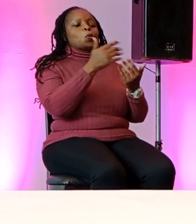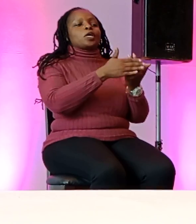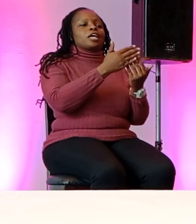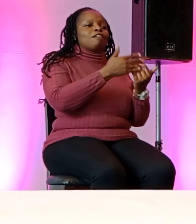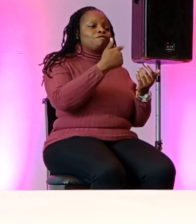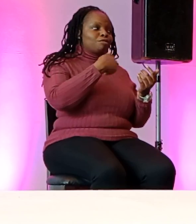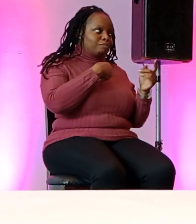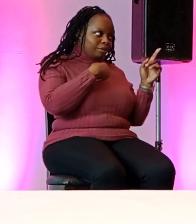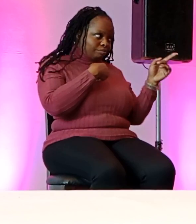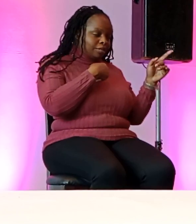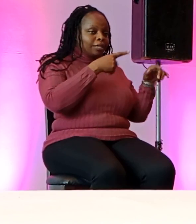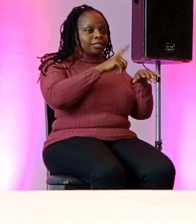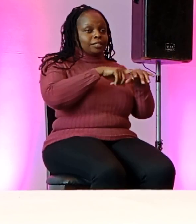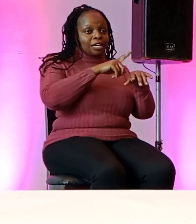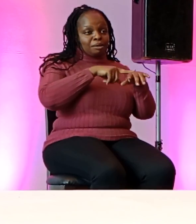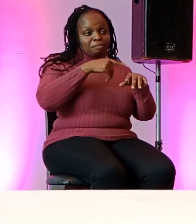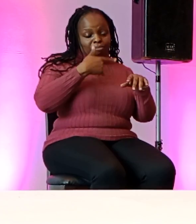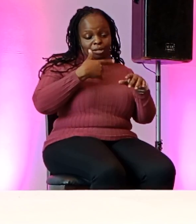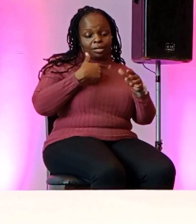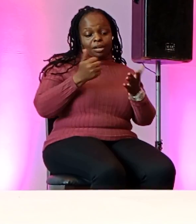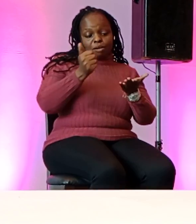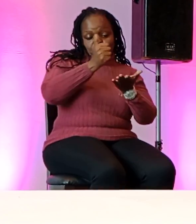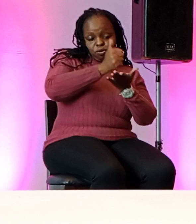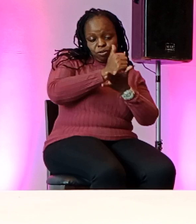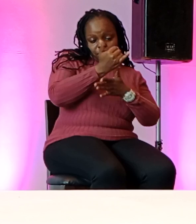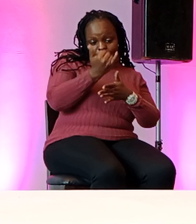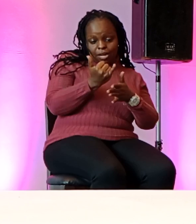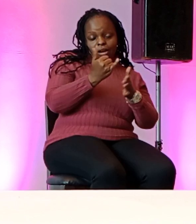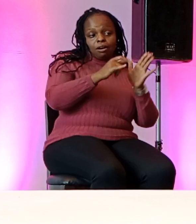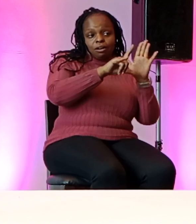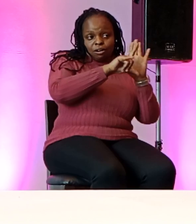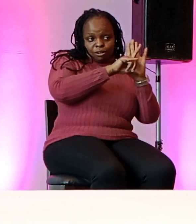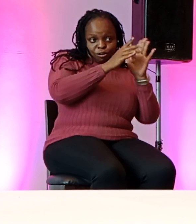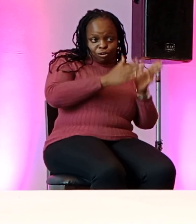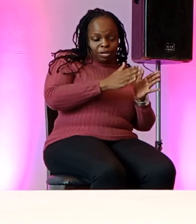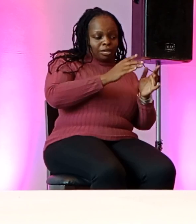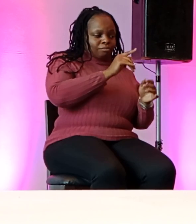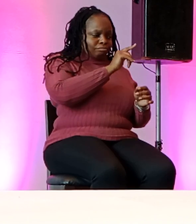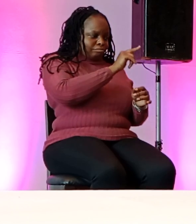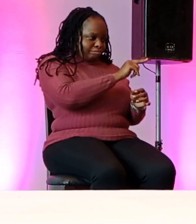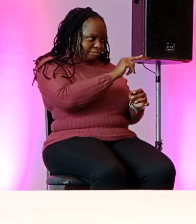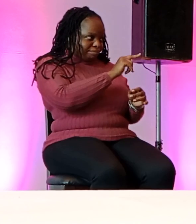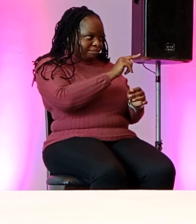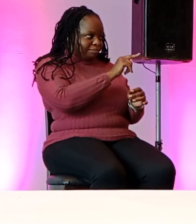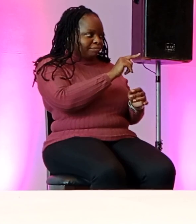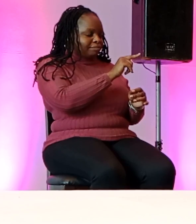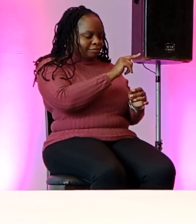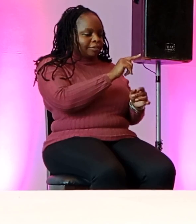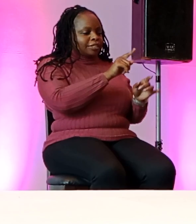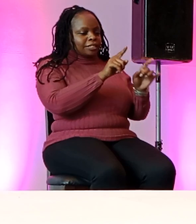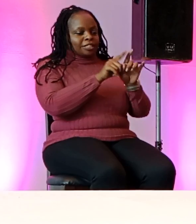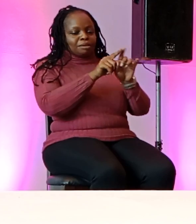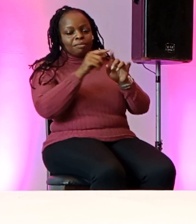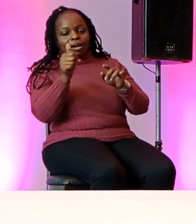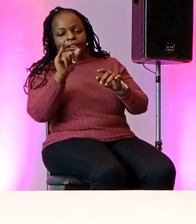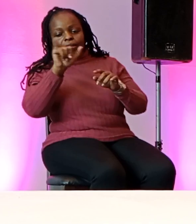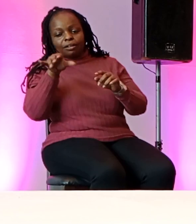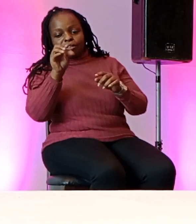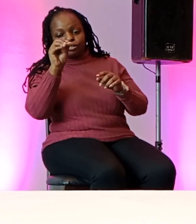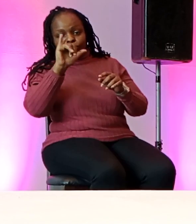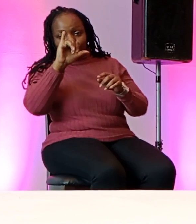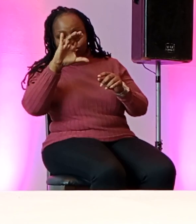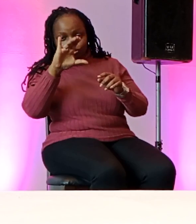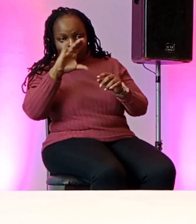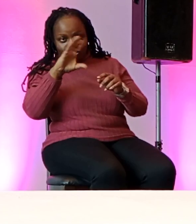When I was employed as a young magistrate, she and Joyce Alwoch are the people I found at the